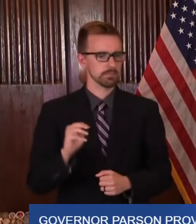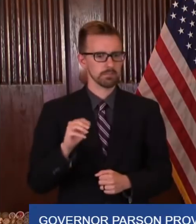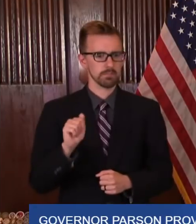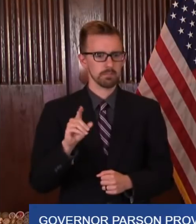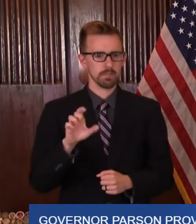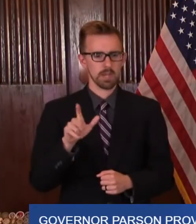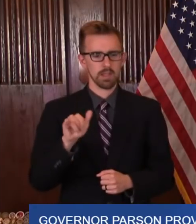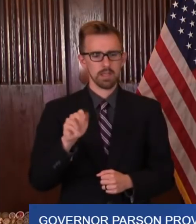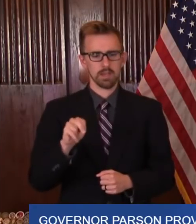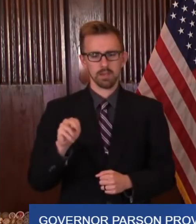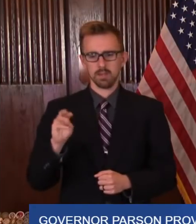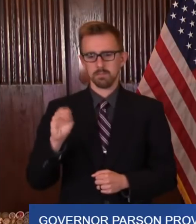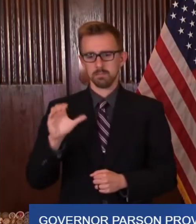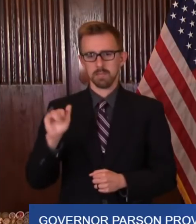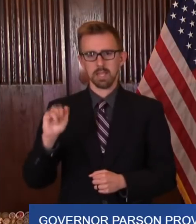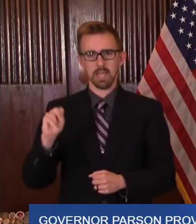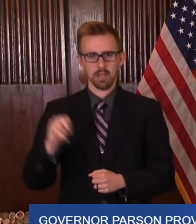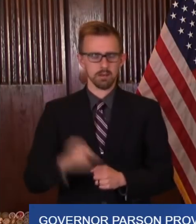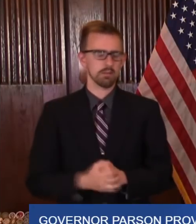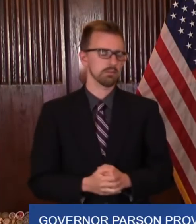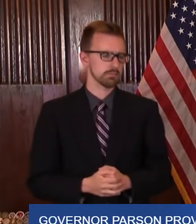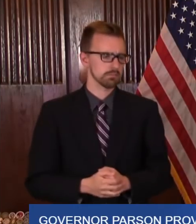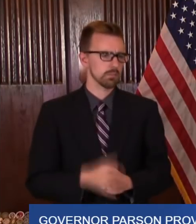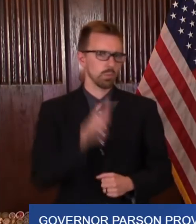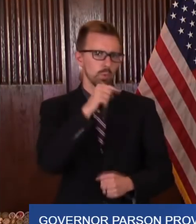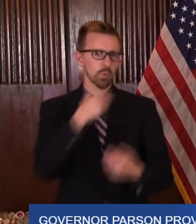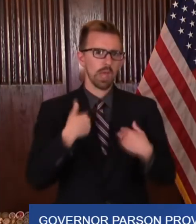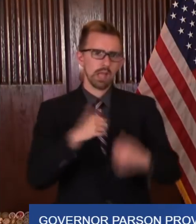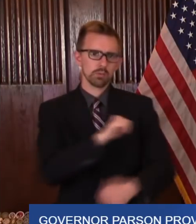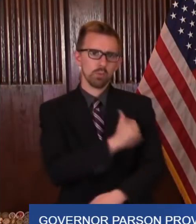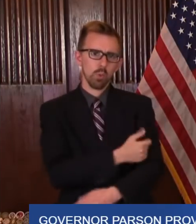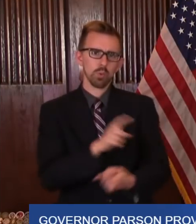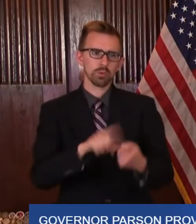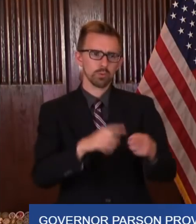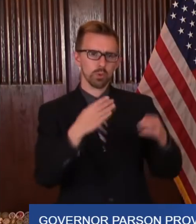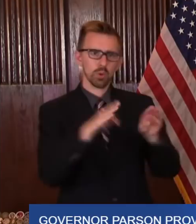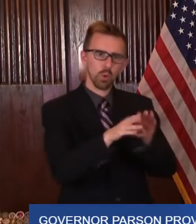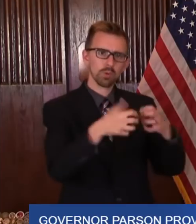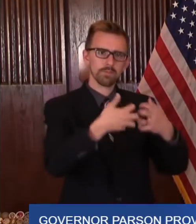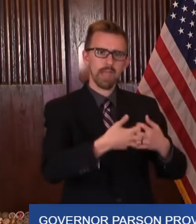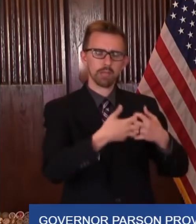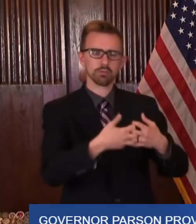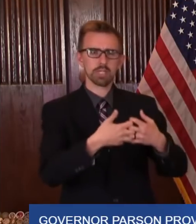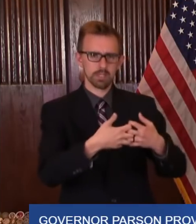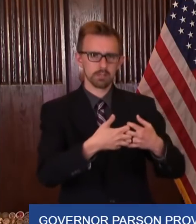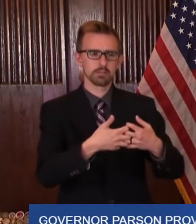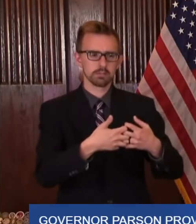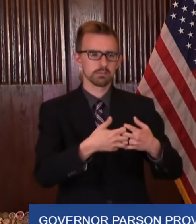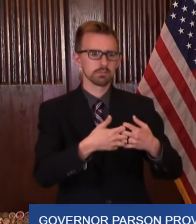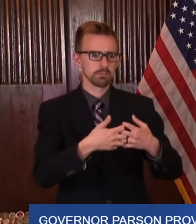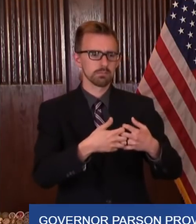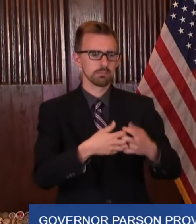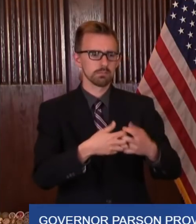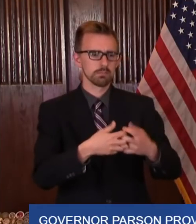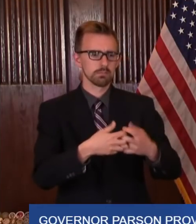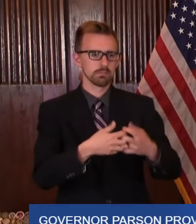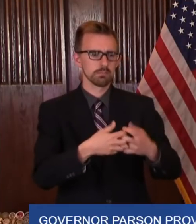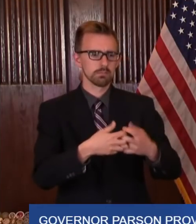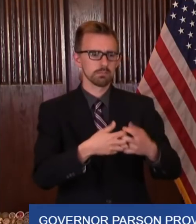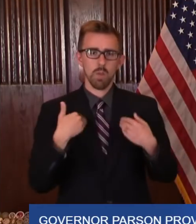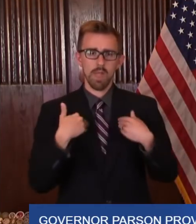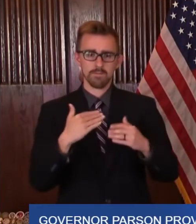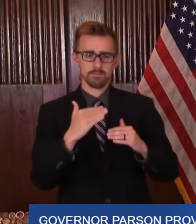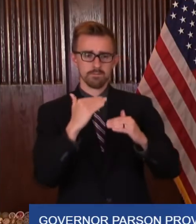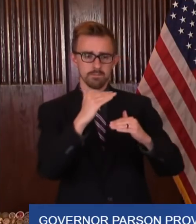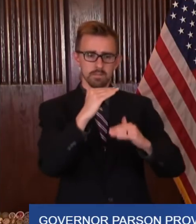Madeline McLean, KQTV. Who has the authority to shut down the processing plants down Is there a